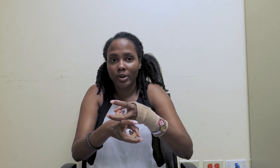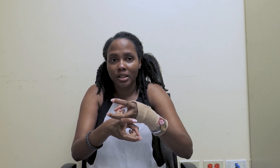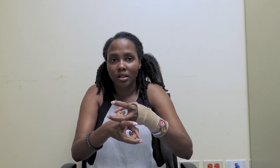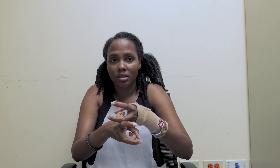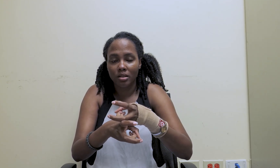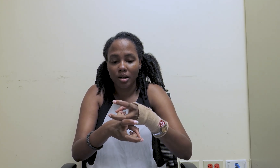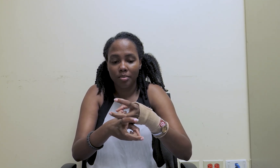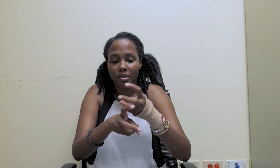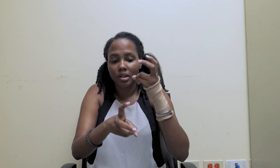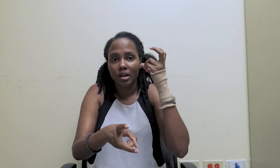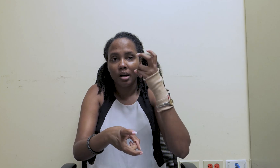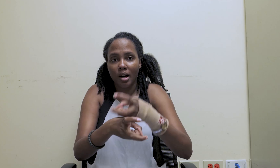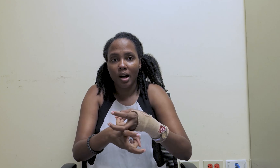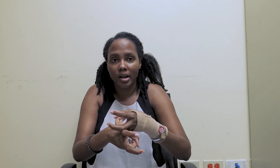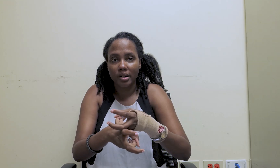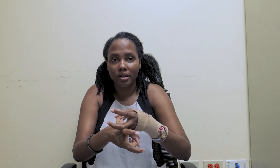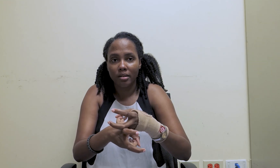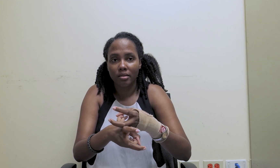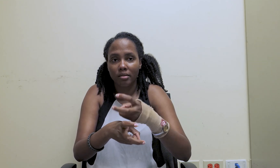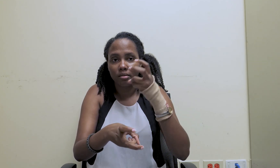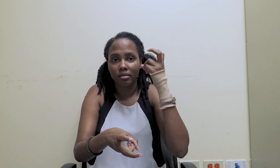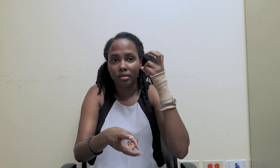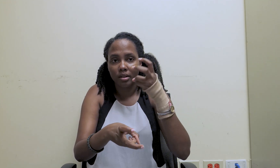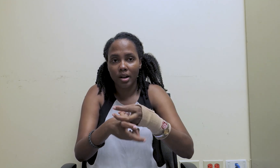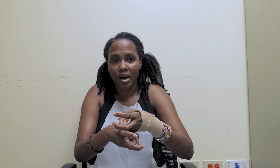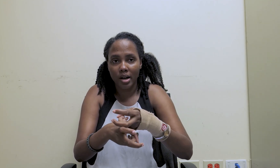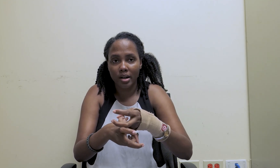right hand on top. Hard, hard,